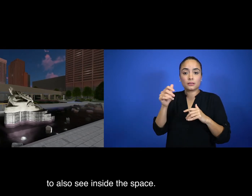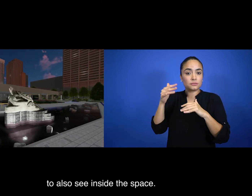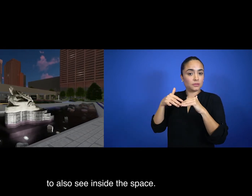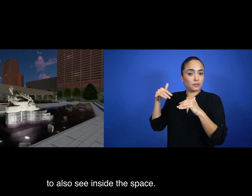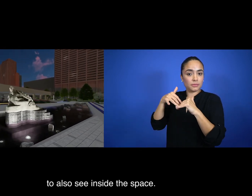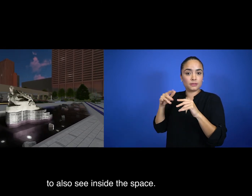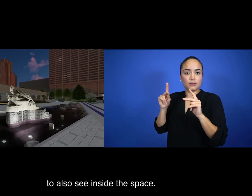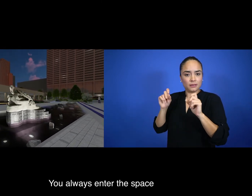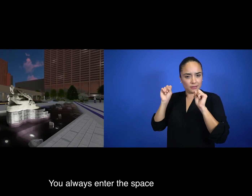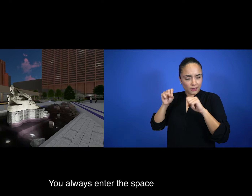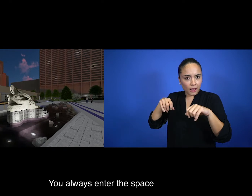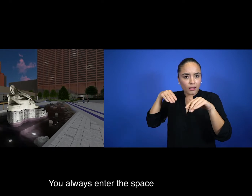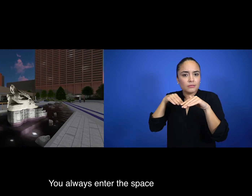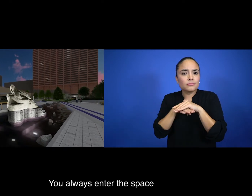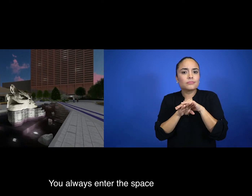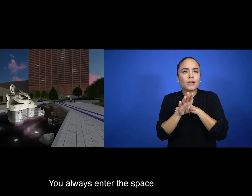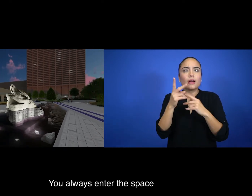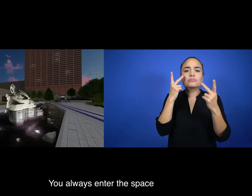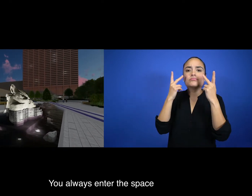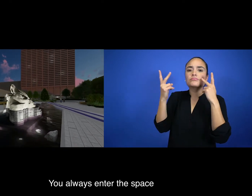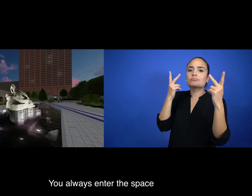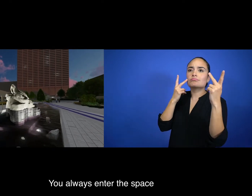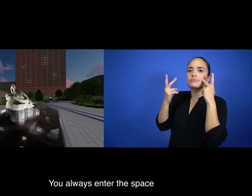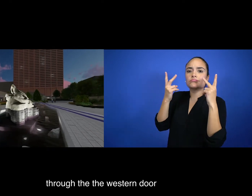space. You always enter the space through